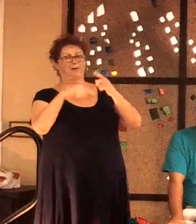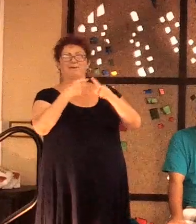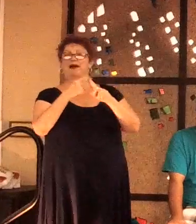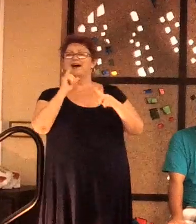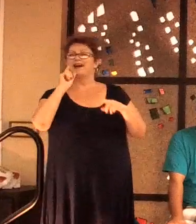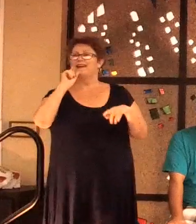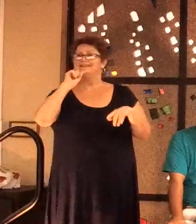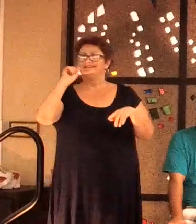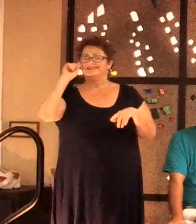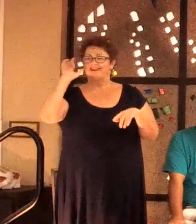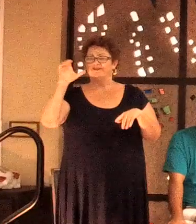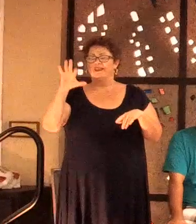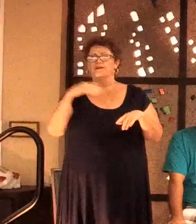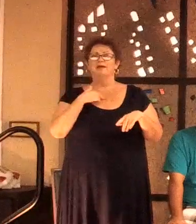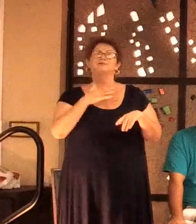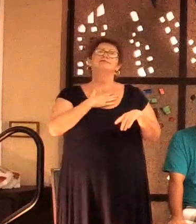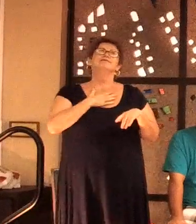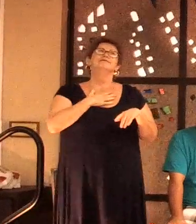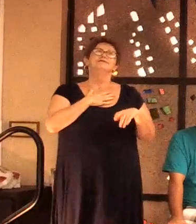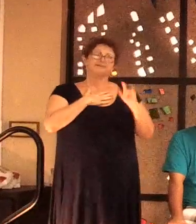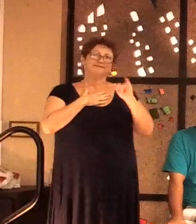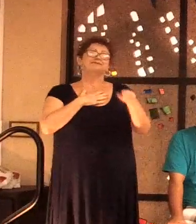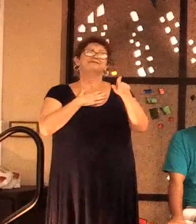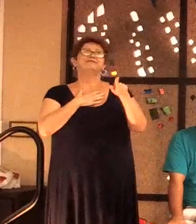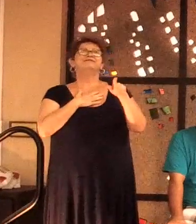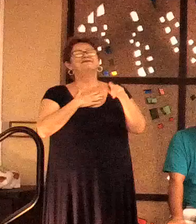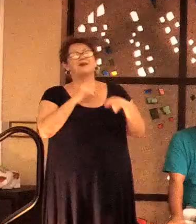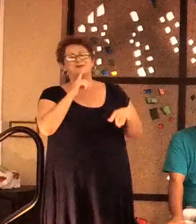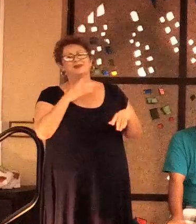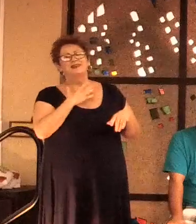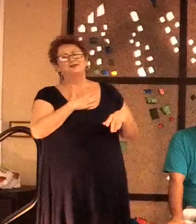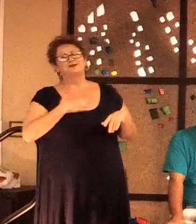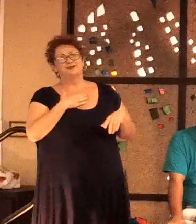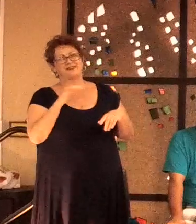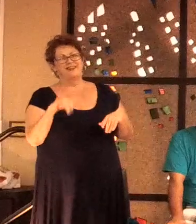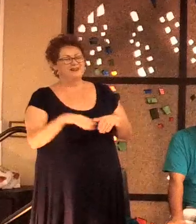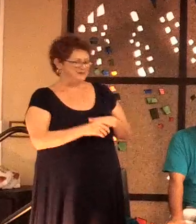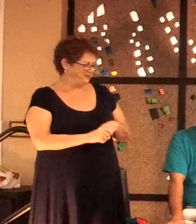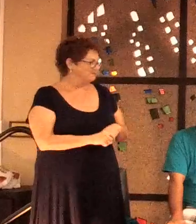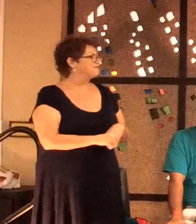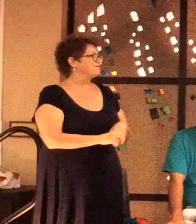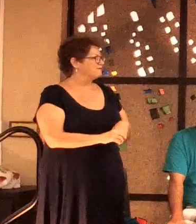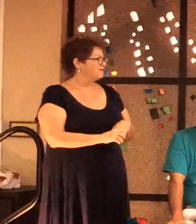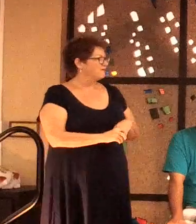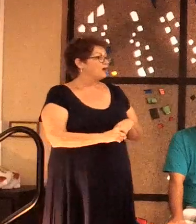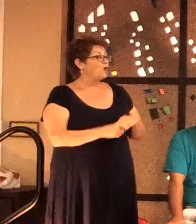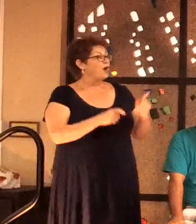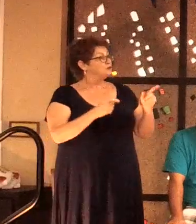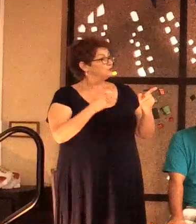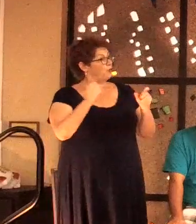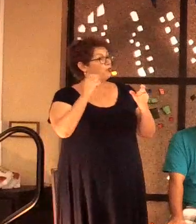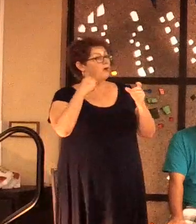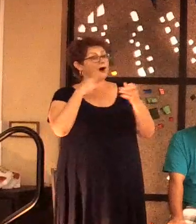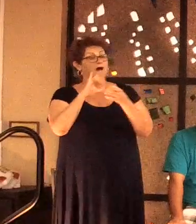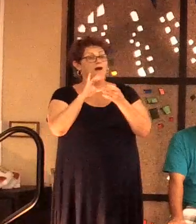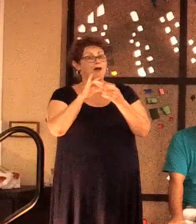And Patty was talking about the deaf club, and I just enjoyed that.